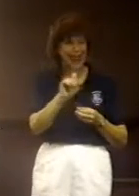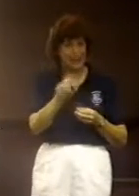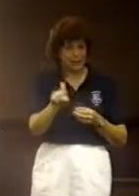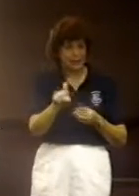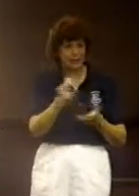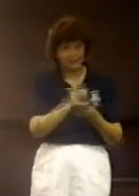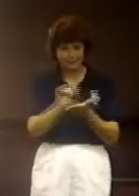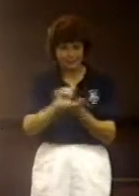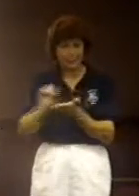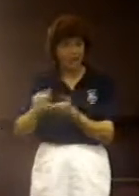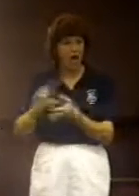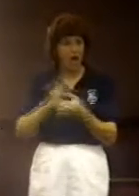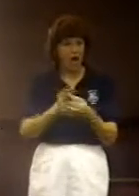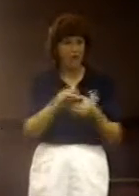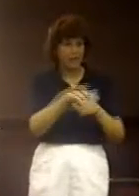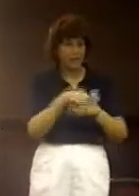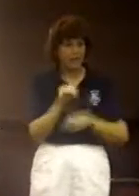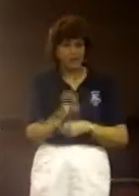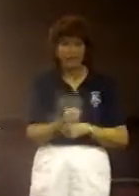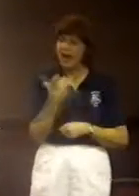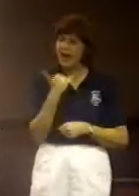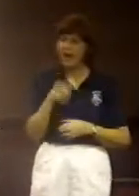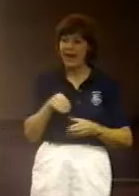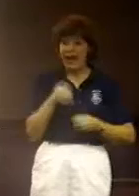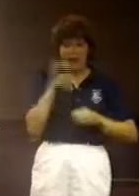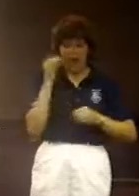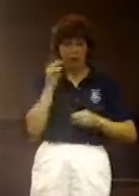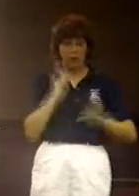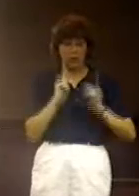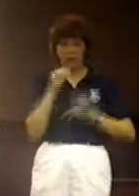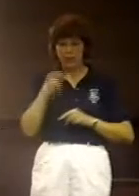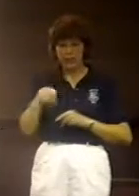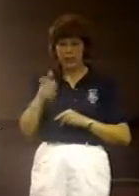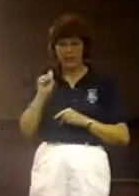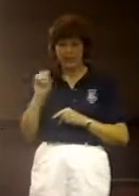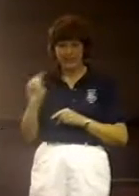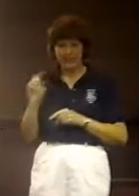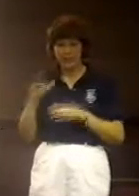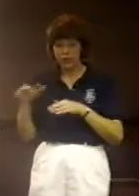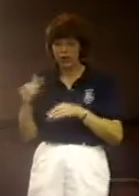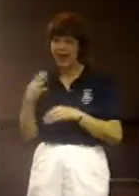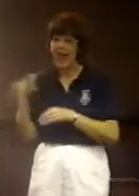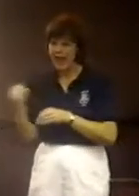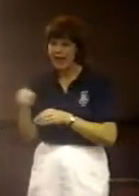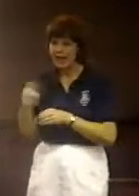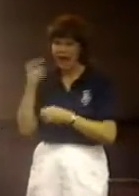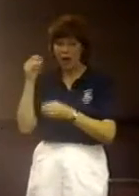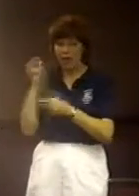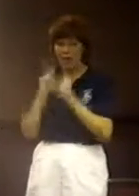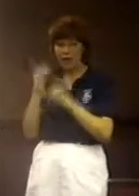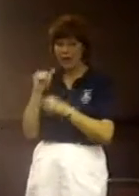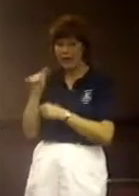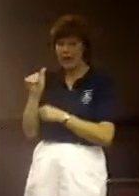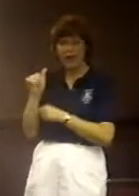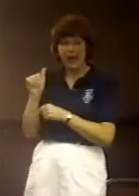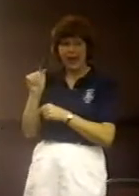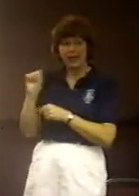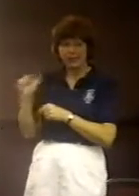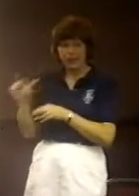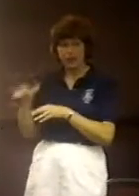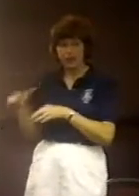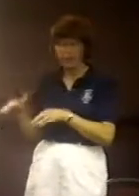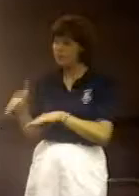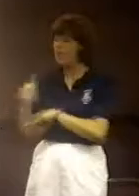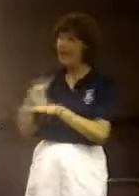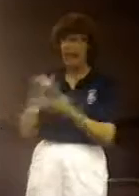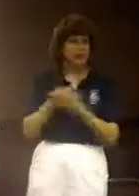English. They outperformed the PSE children and they outperformed the ASL children. Now, at this time that I did